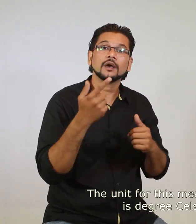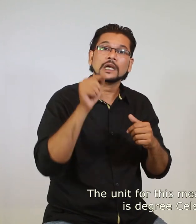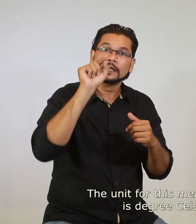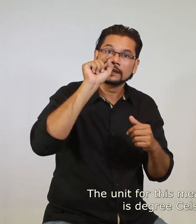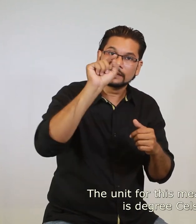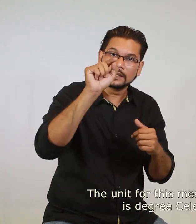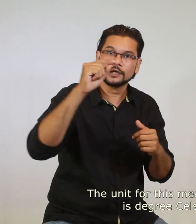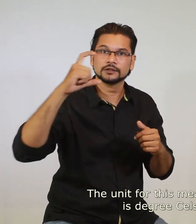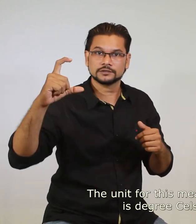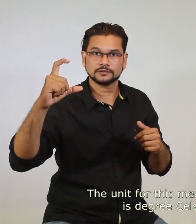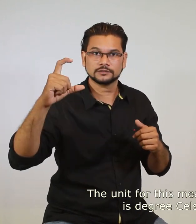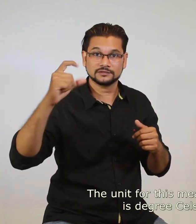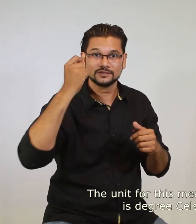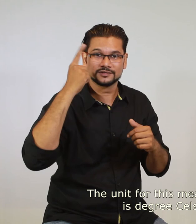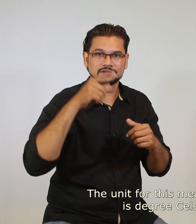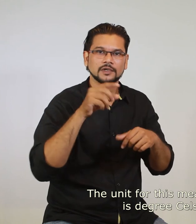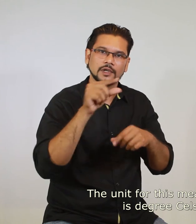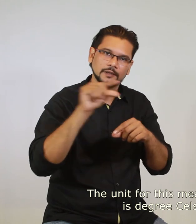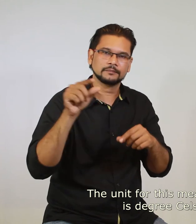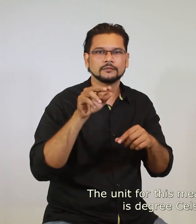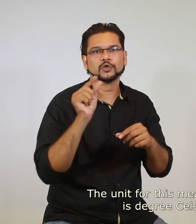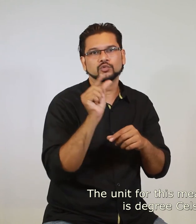The unit for this measurement is degree Celsius.